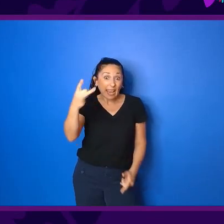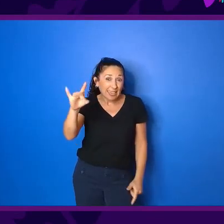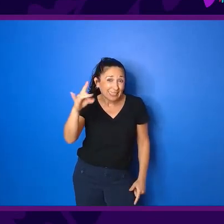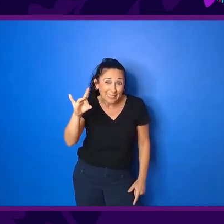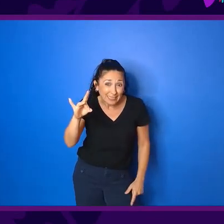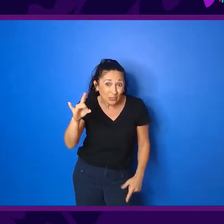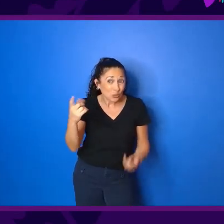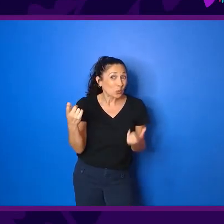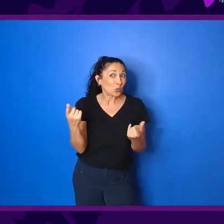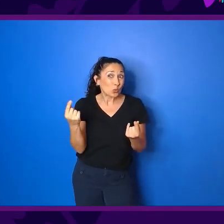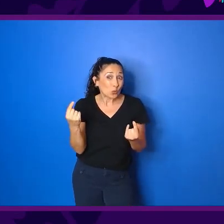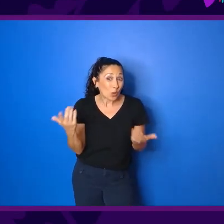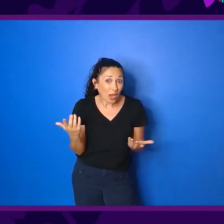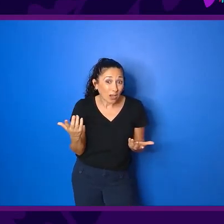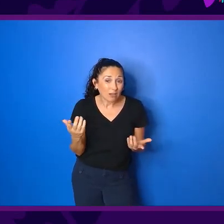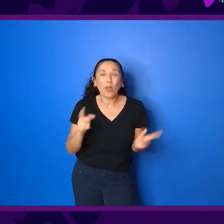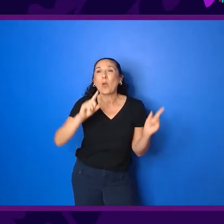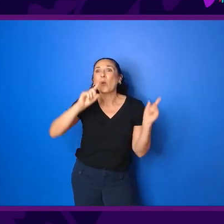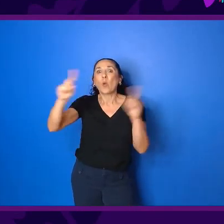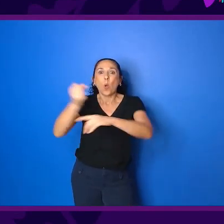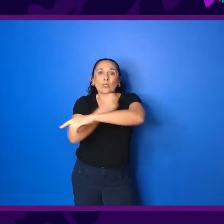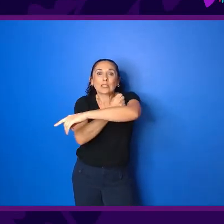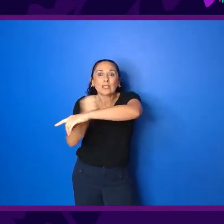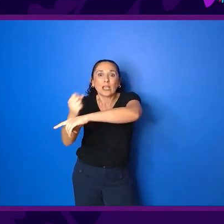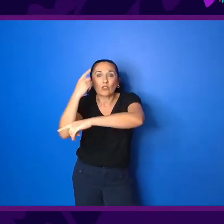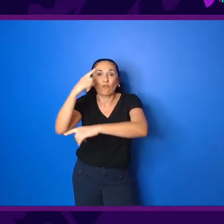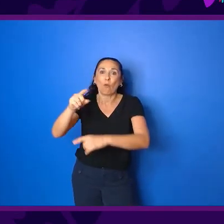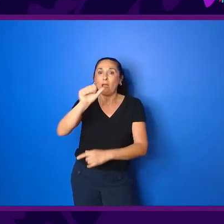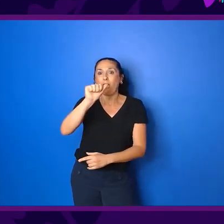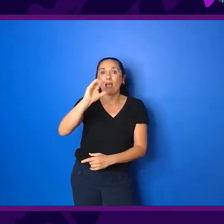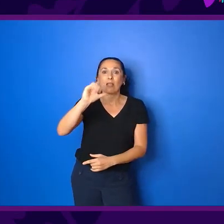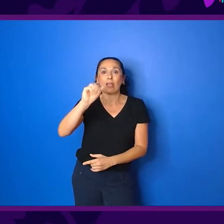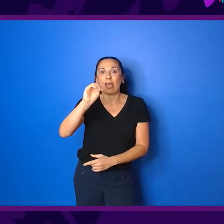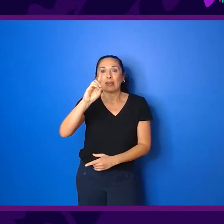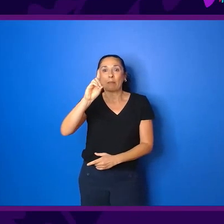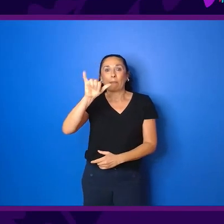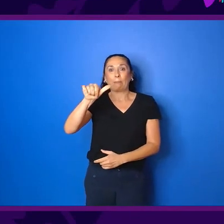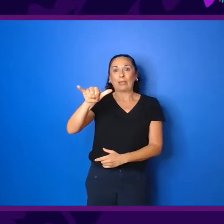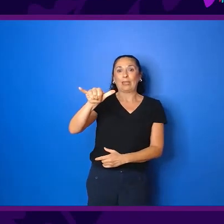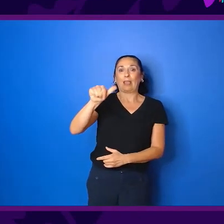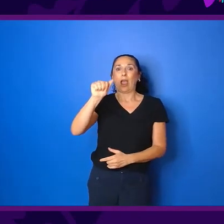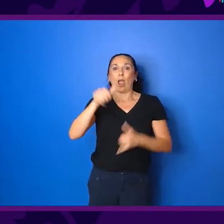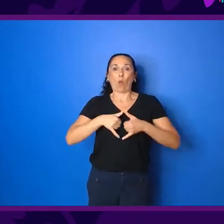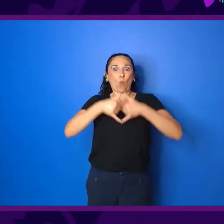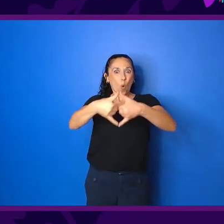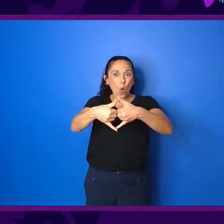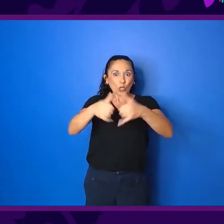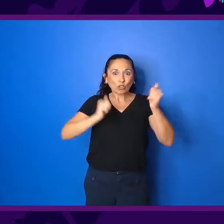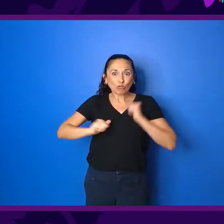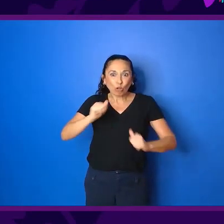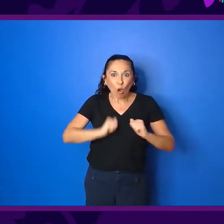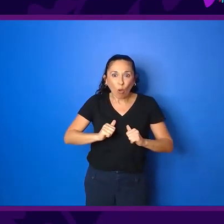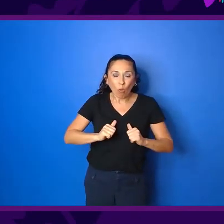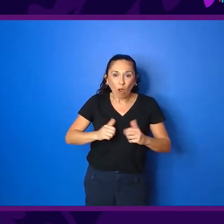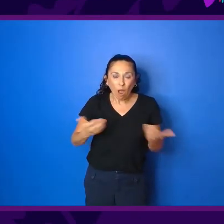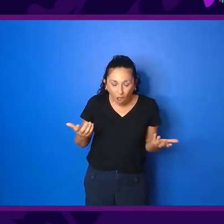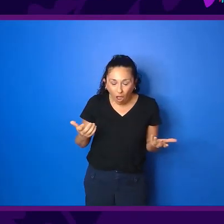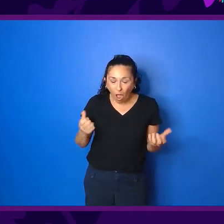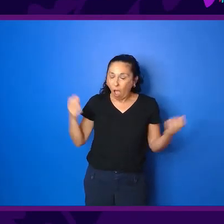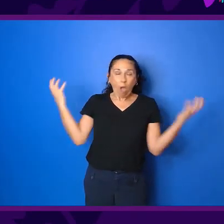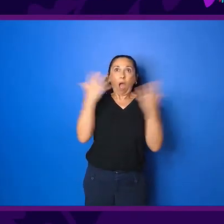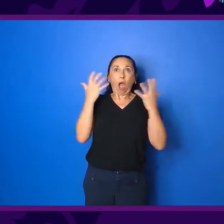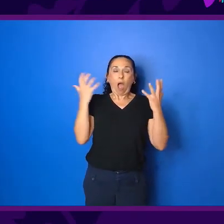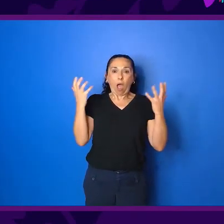go? On the stage of the Academy Awards. What? That's probably the best thing of all. Amazing. And